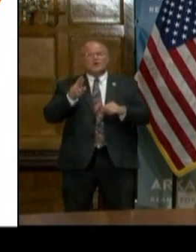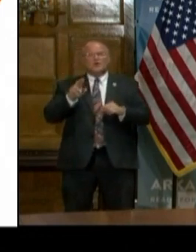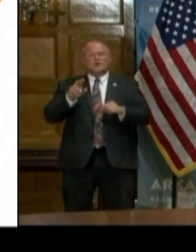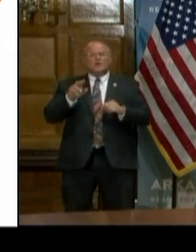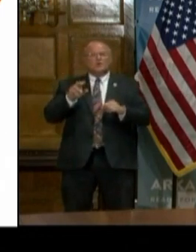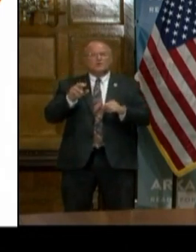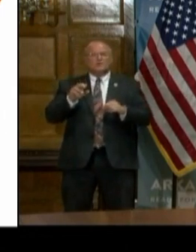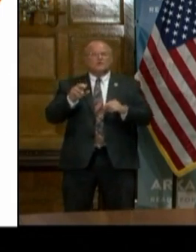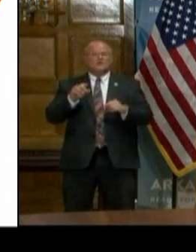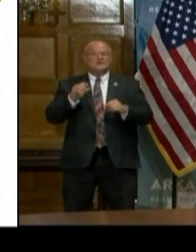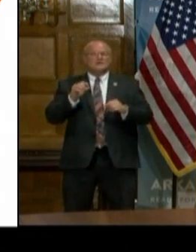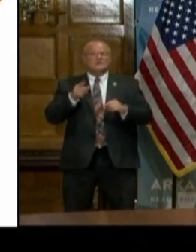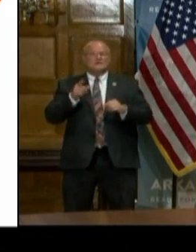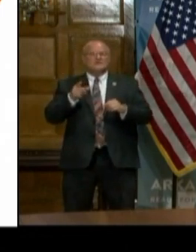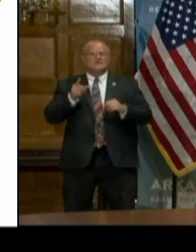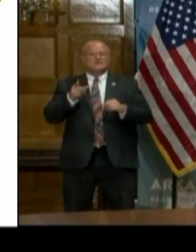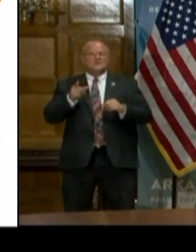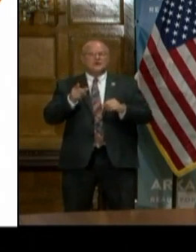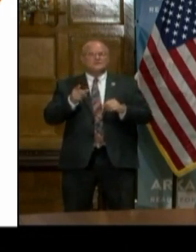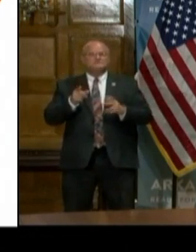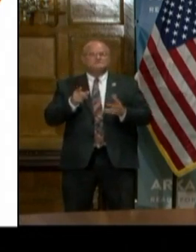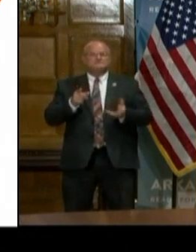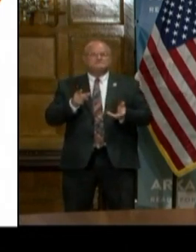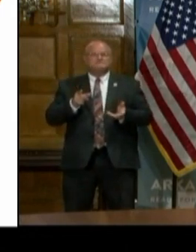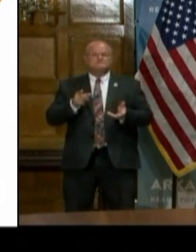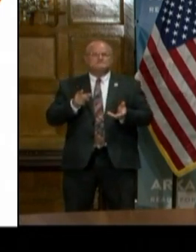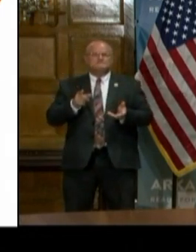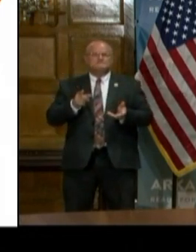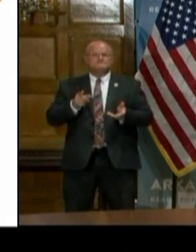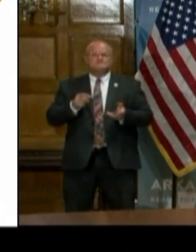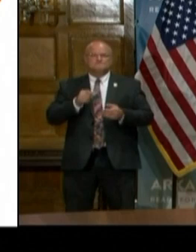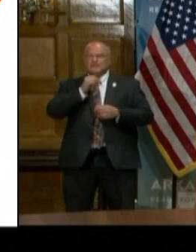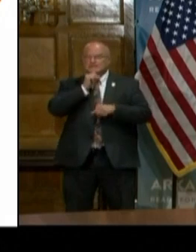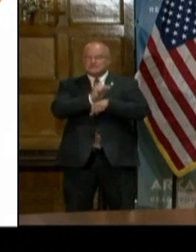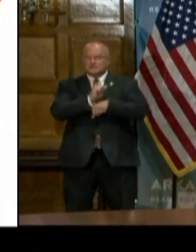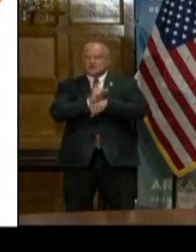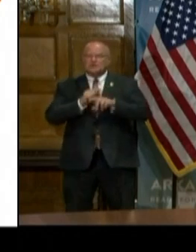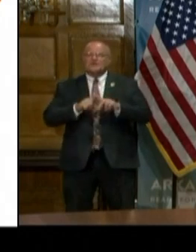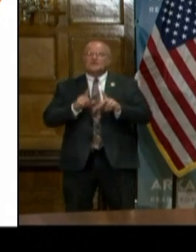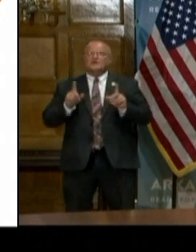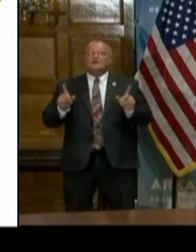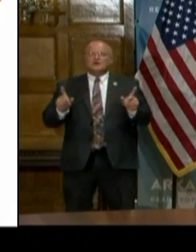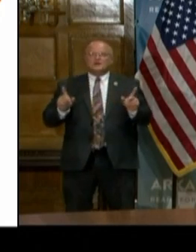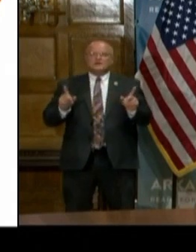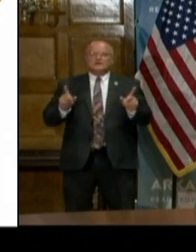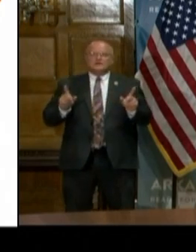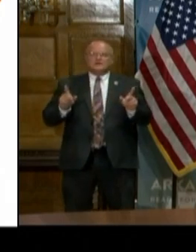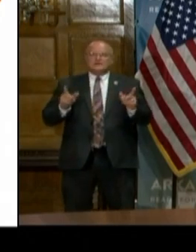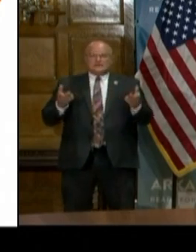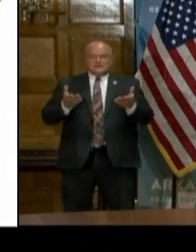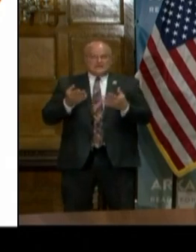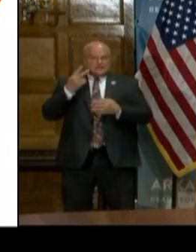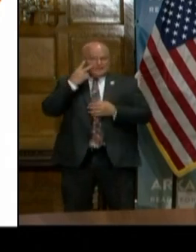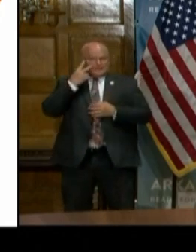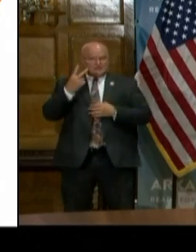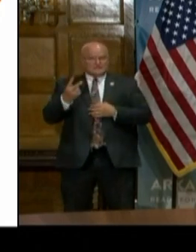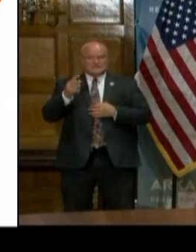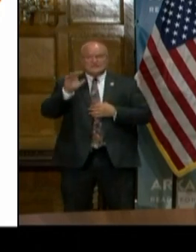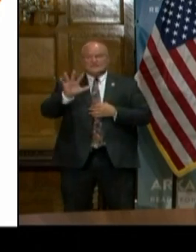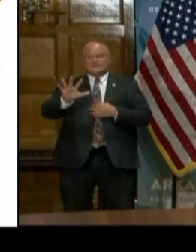were you know, didn't work, but here you can